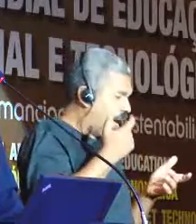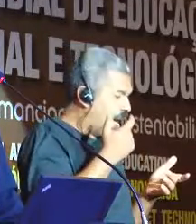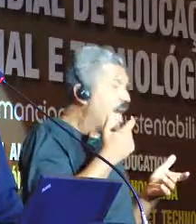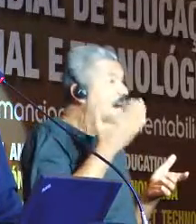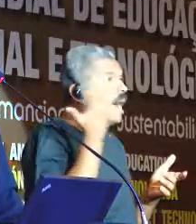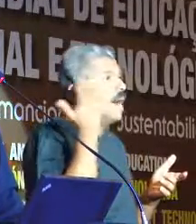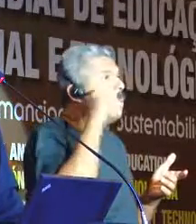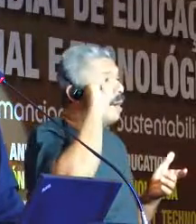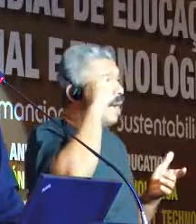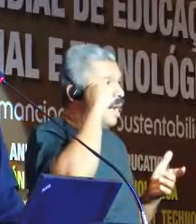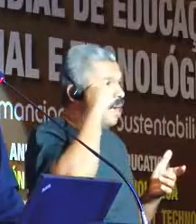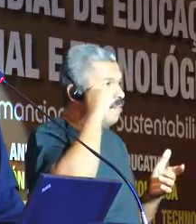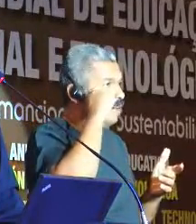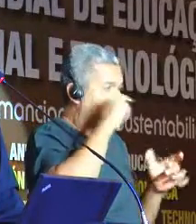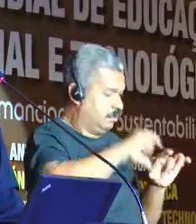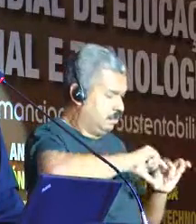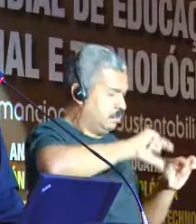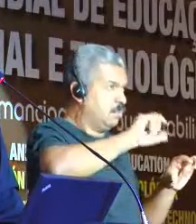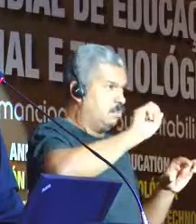house